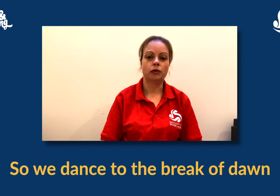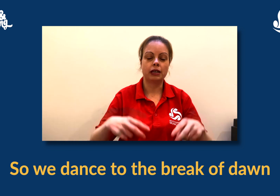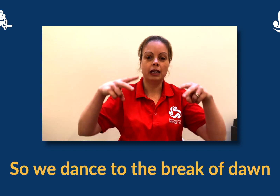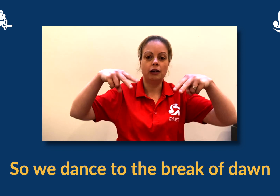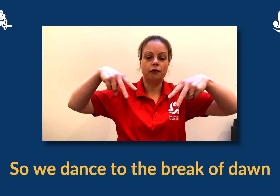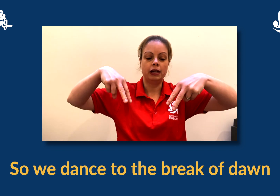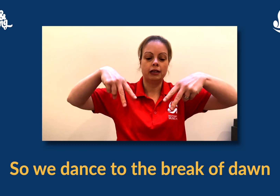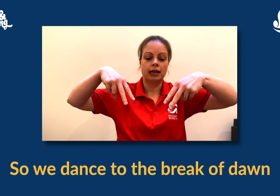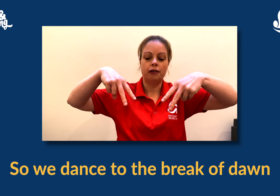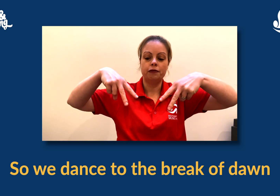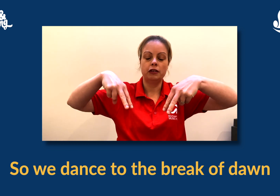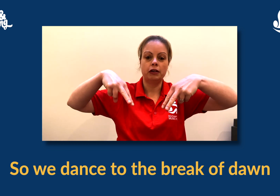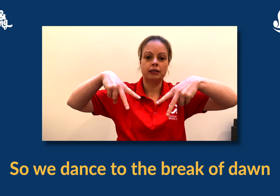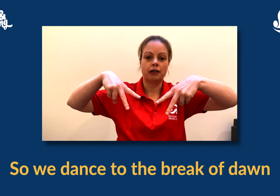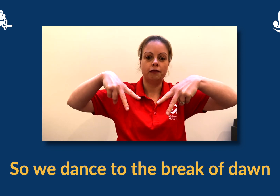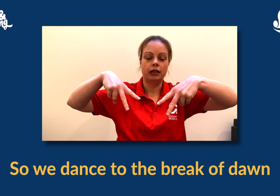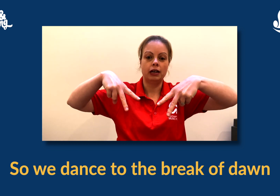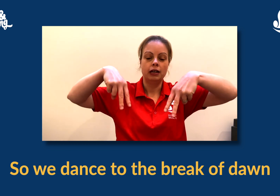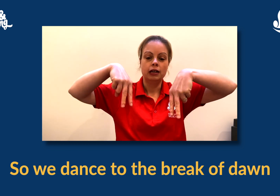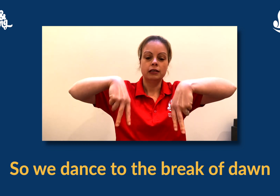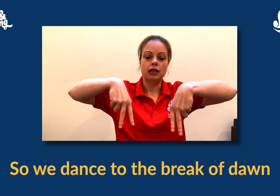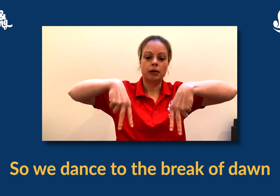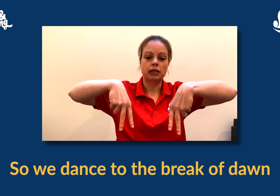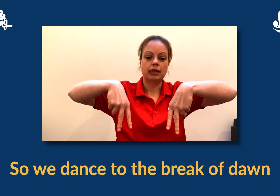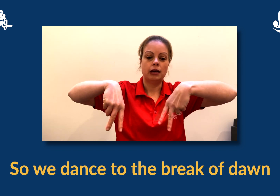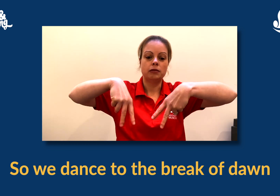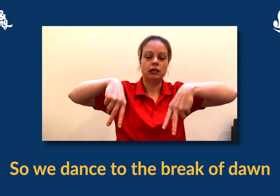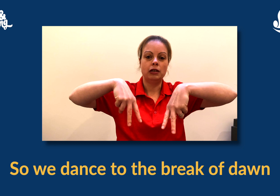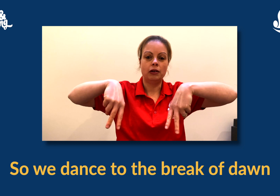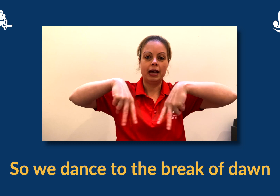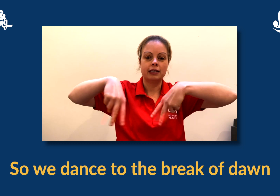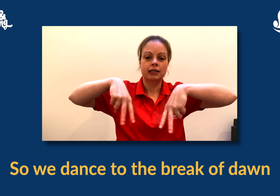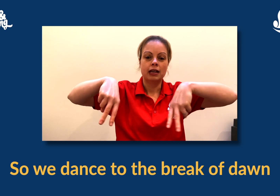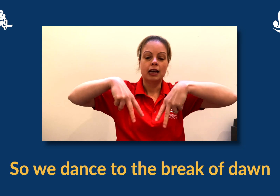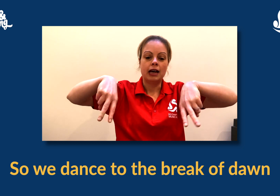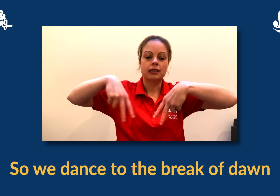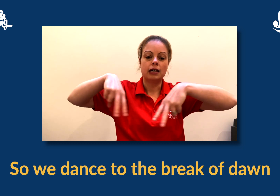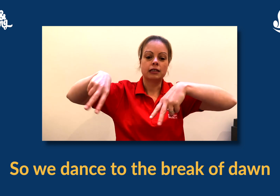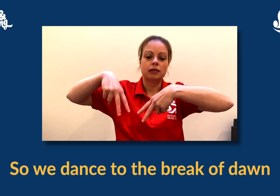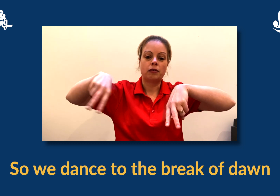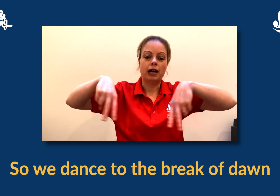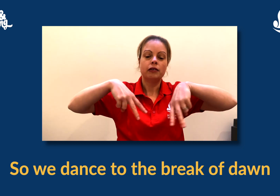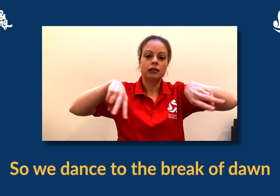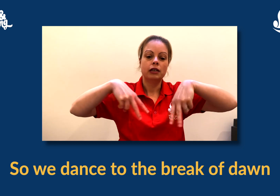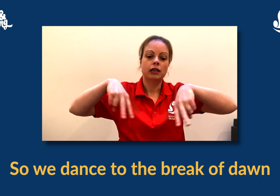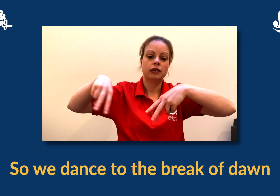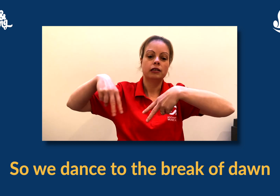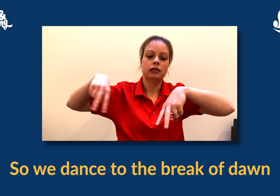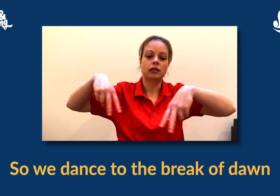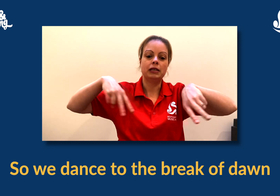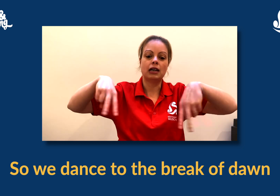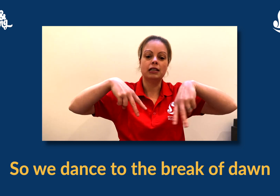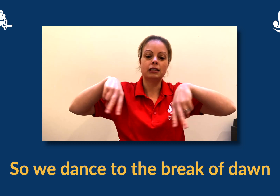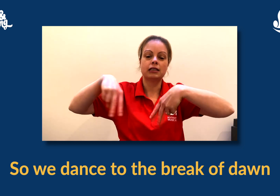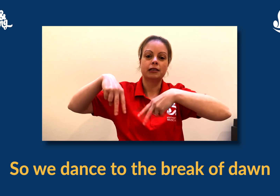of dawn. Get your little fingers out, first finger and second finger, turn them upside down to make two little legs and dance them around.